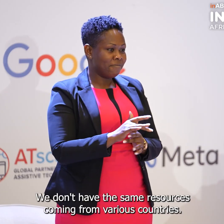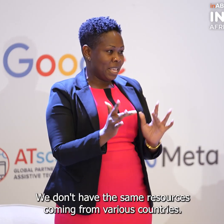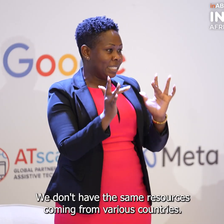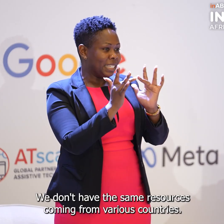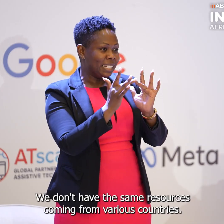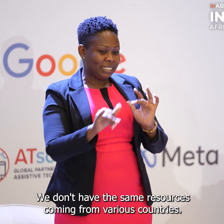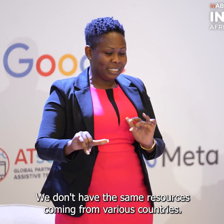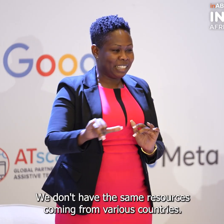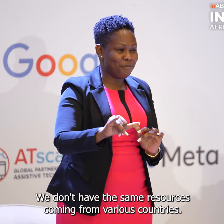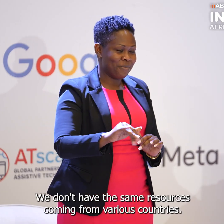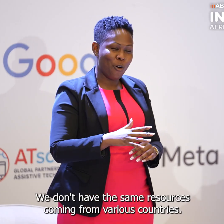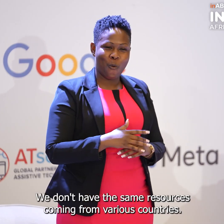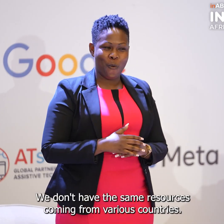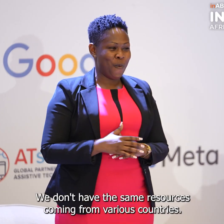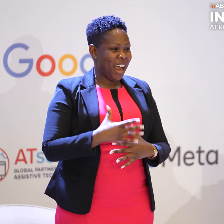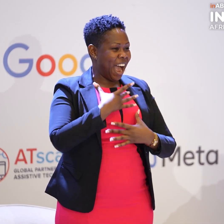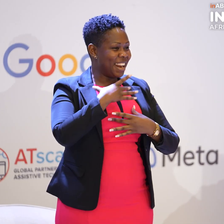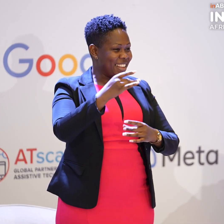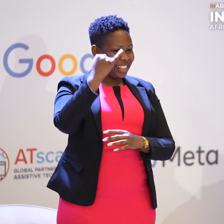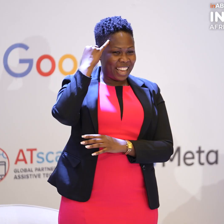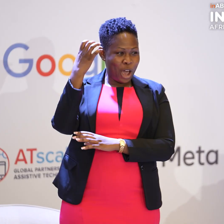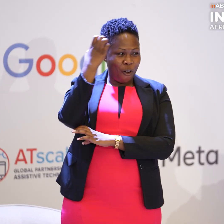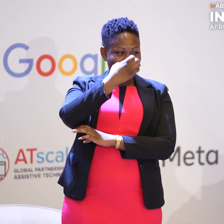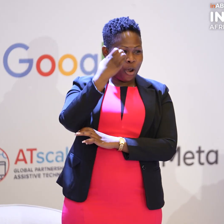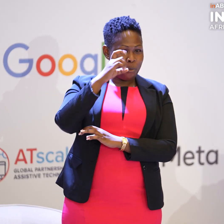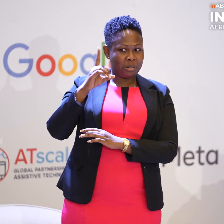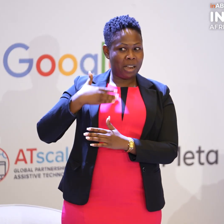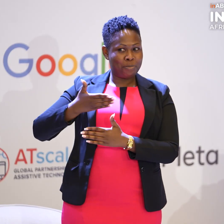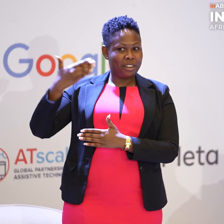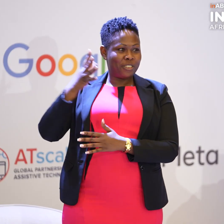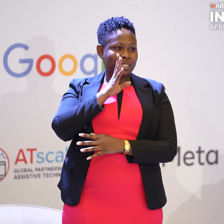We don't have the same resources coming from various countries.